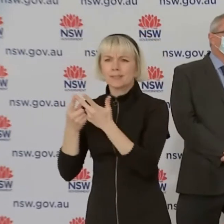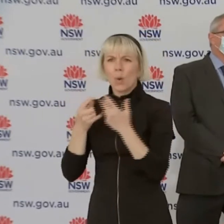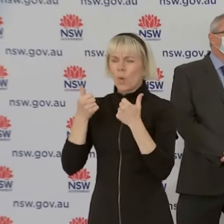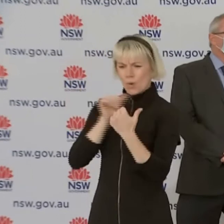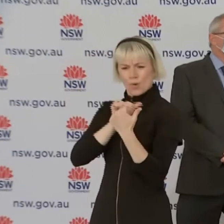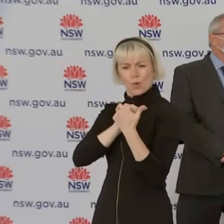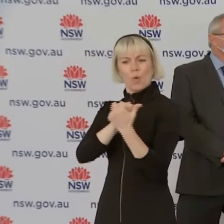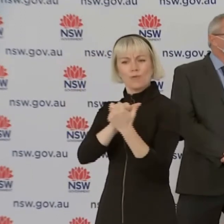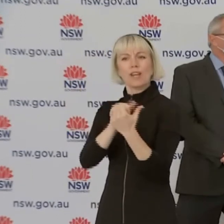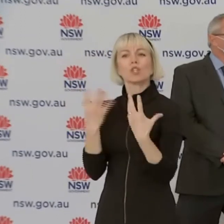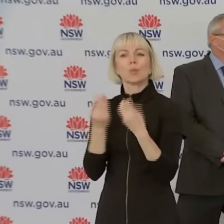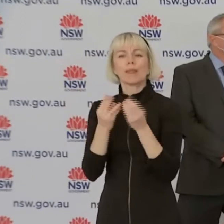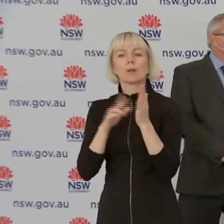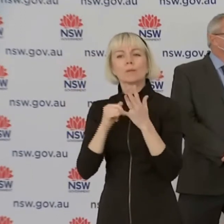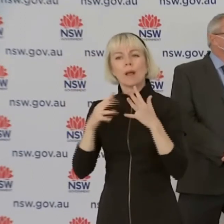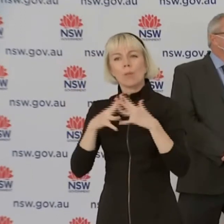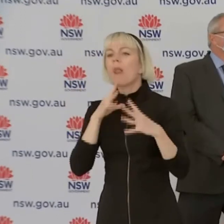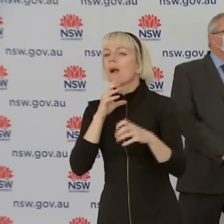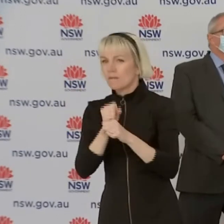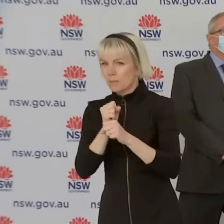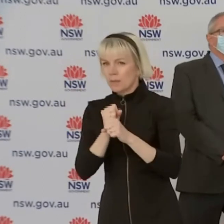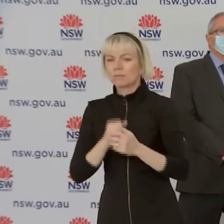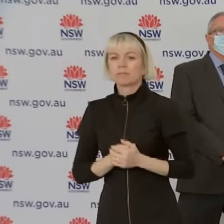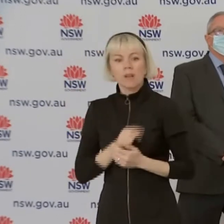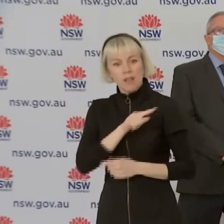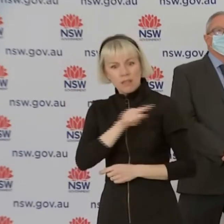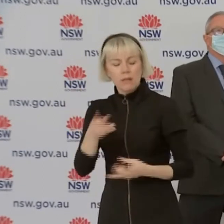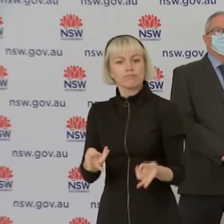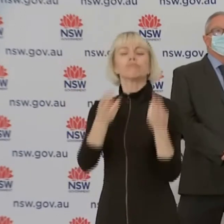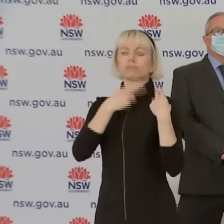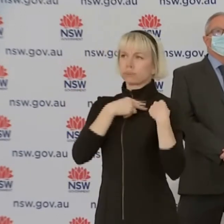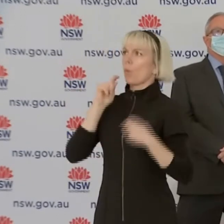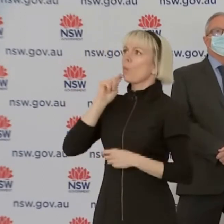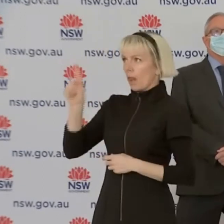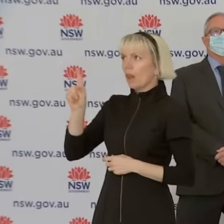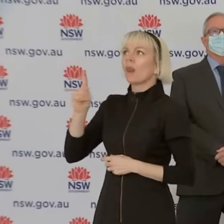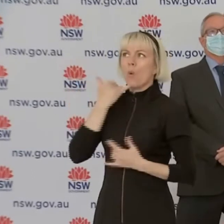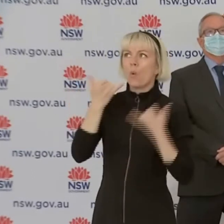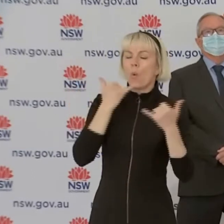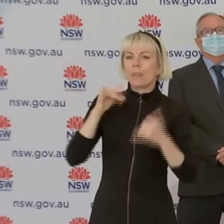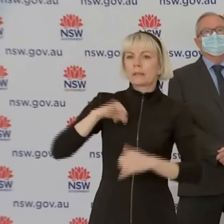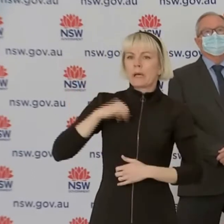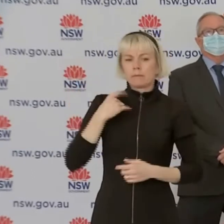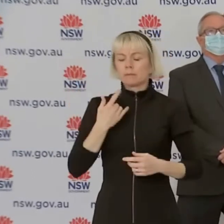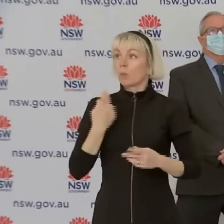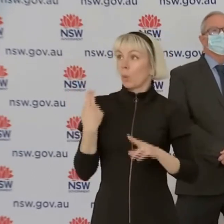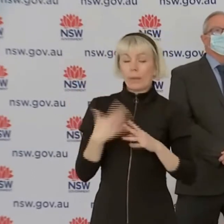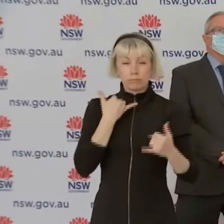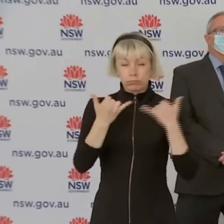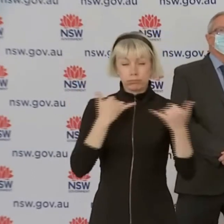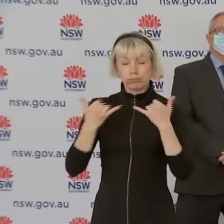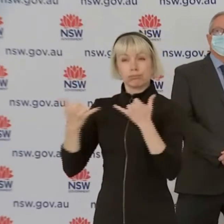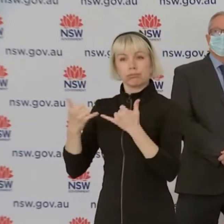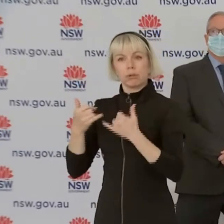we are working with them to make sure that they are also taking that action promptly with their staff, because to some extent they can get them to them quicker than we